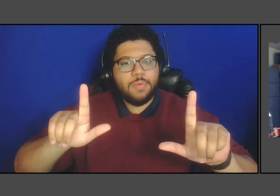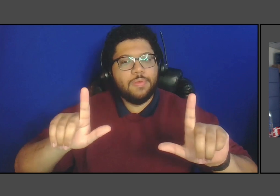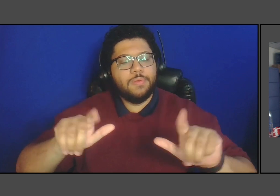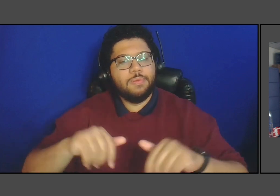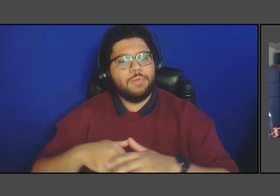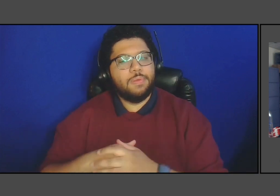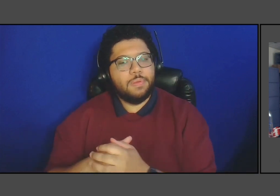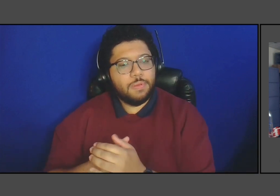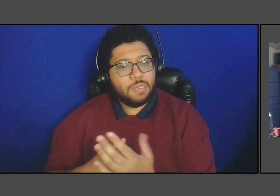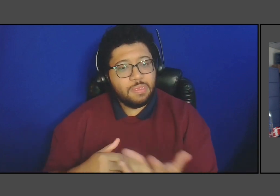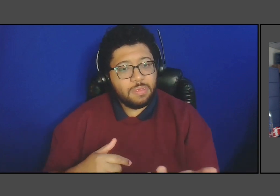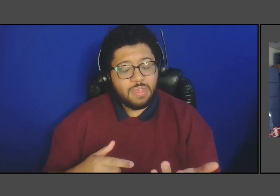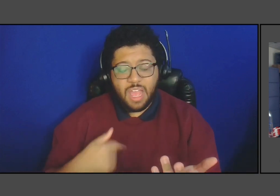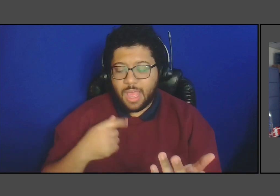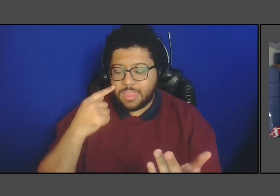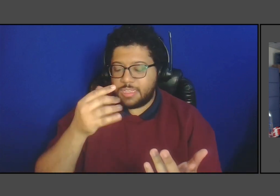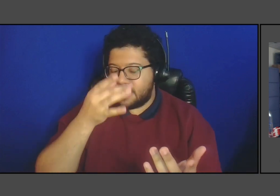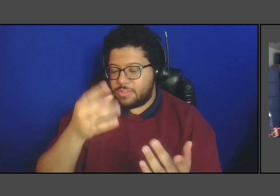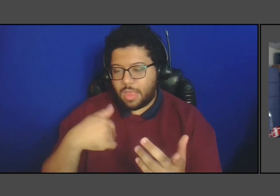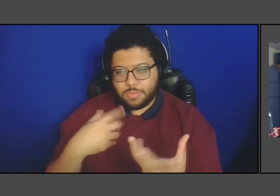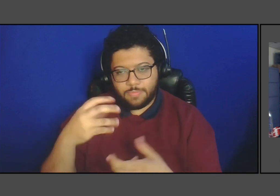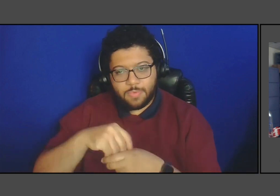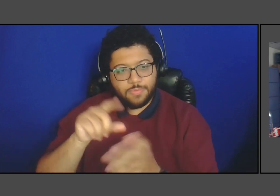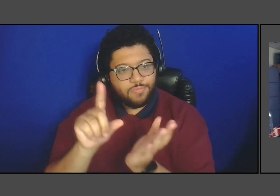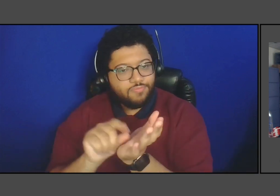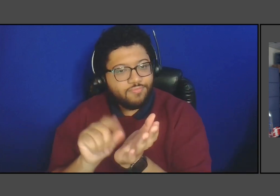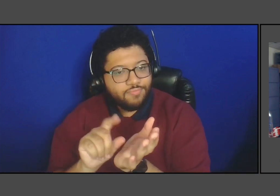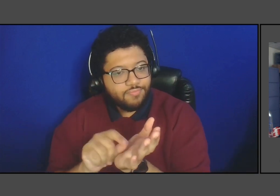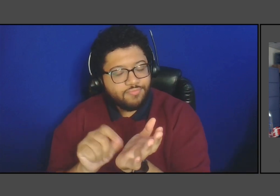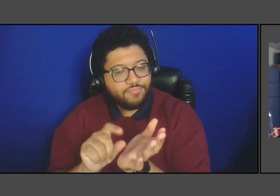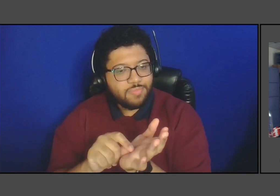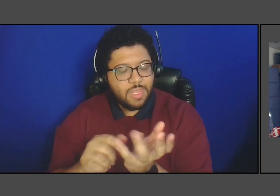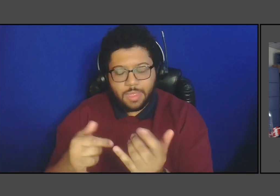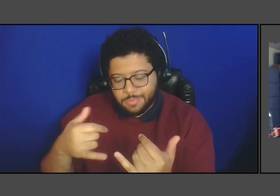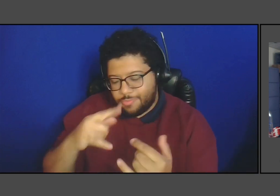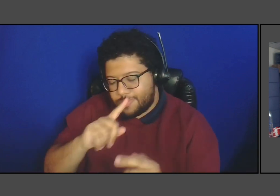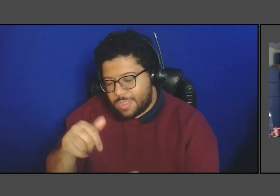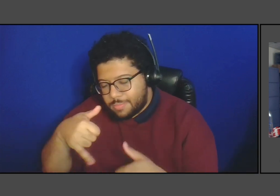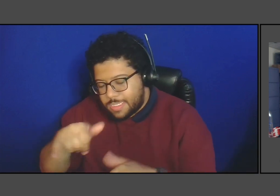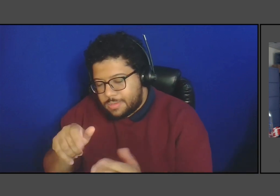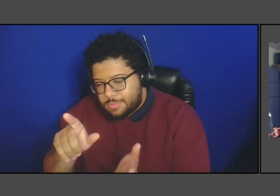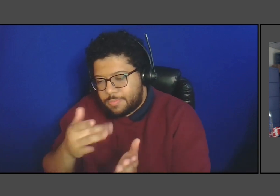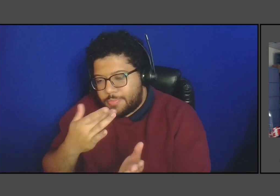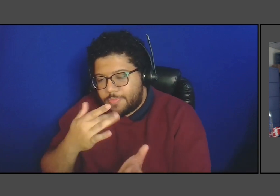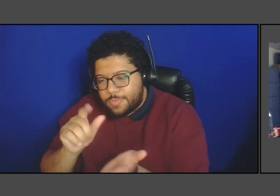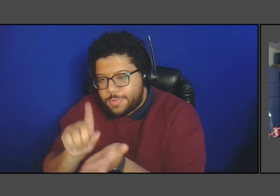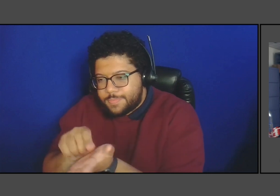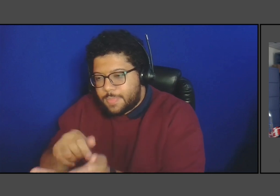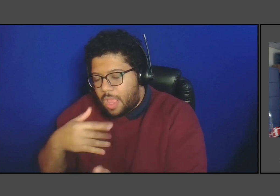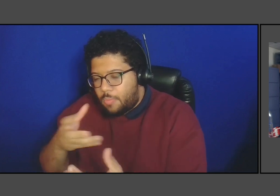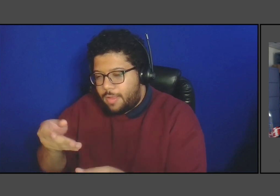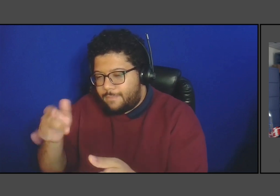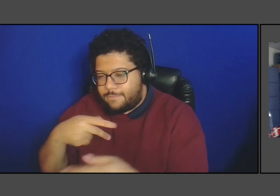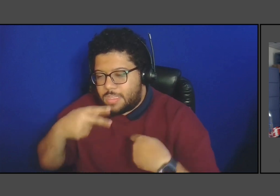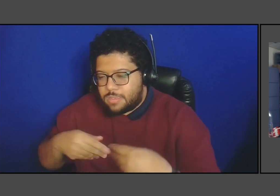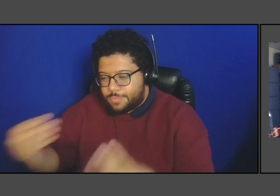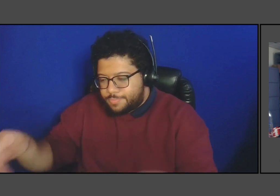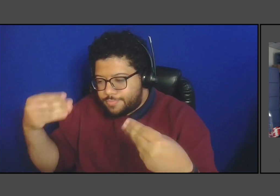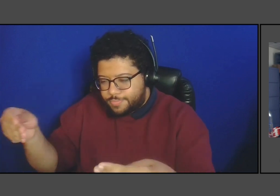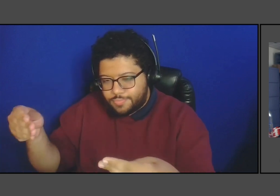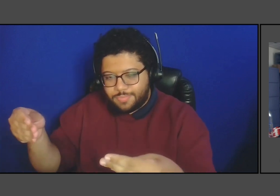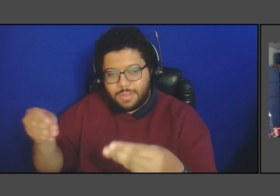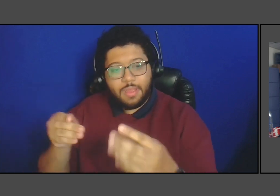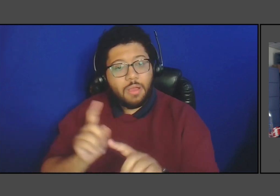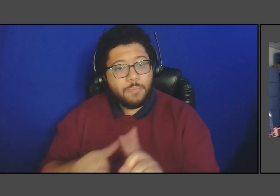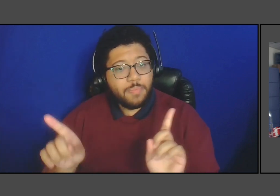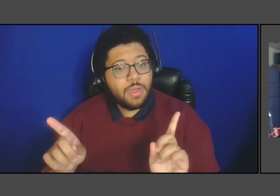in a newspaper, and really I'm still a newspaper person, you're like, I want to have the physical to read. But what I think is